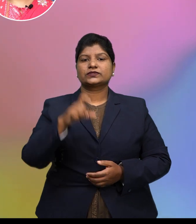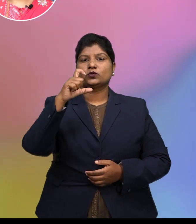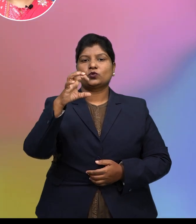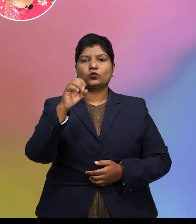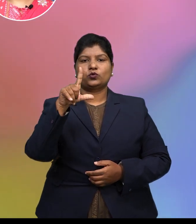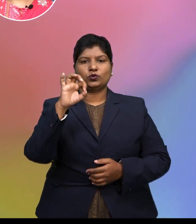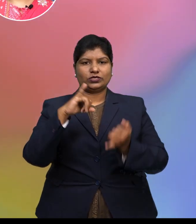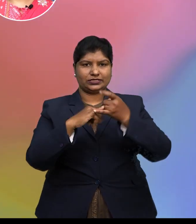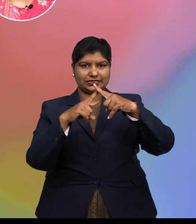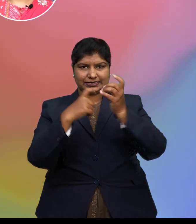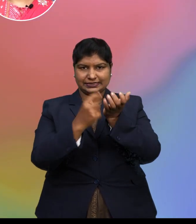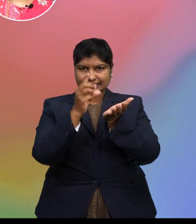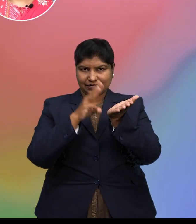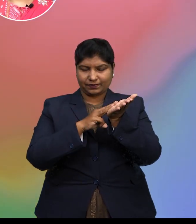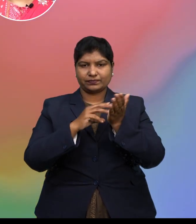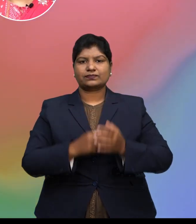colostrum